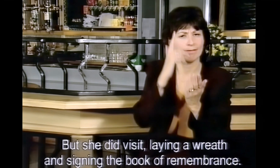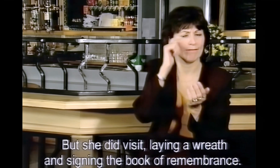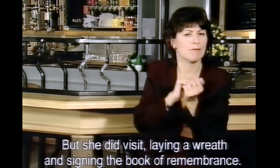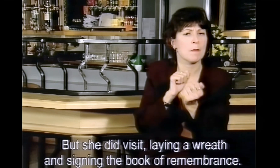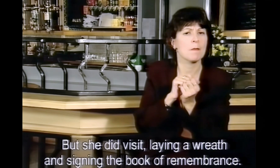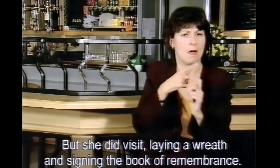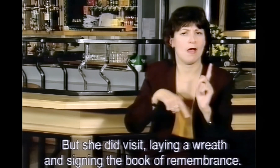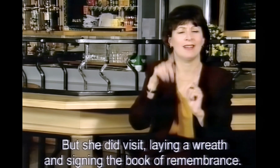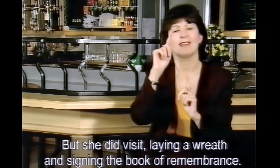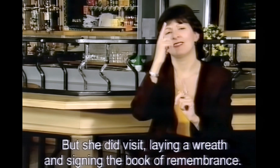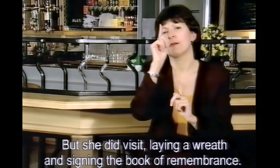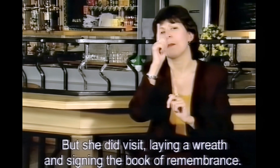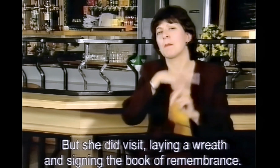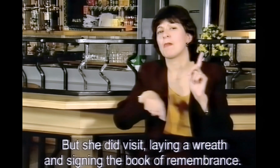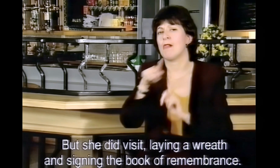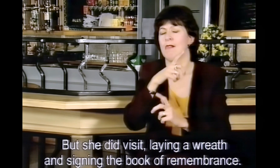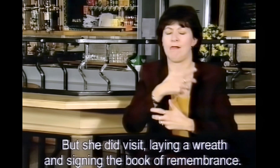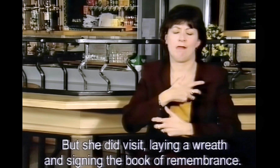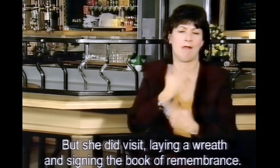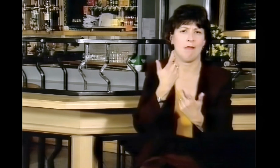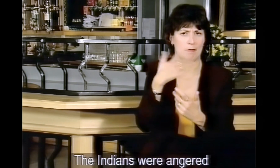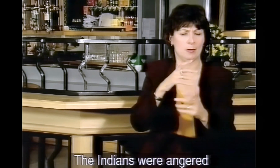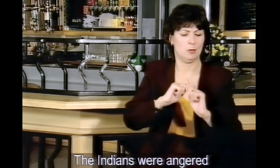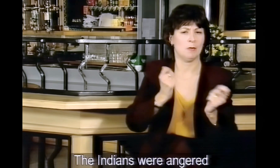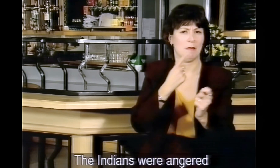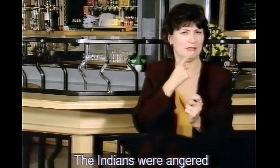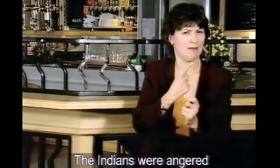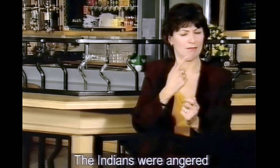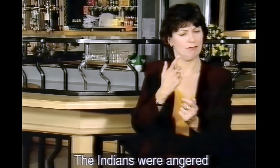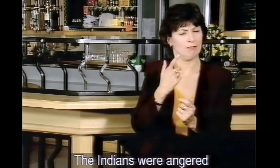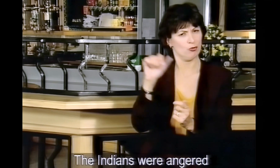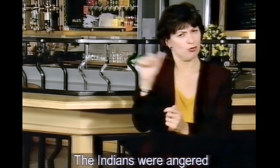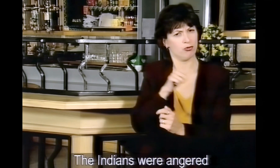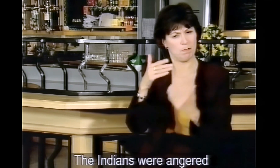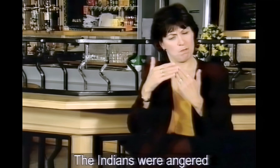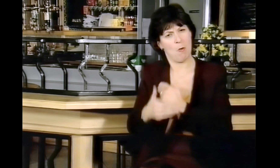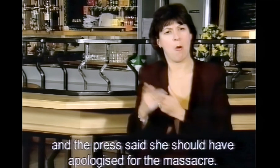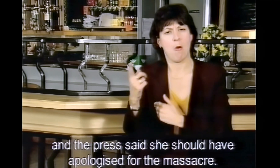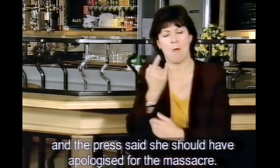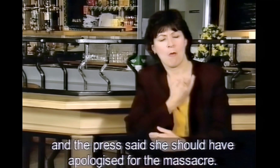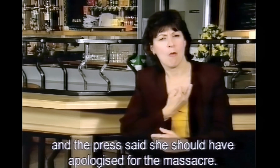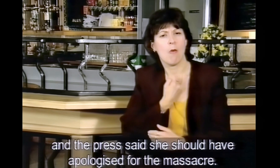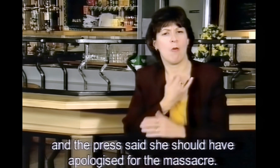Remembrance. The Indians were angered, and the newspapers said she should have done more and apologised for the massacre by the